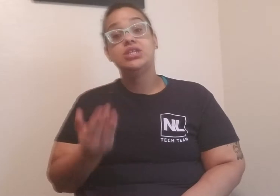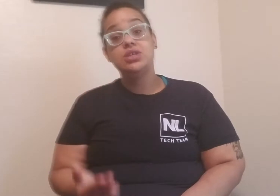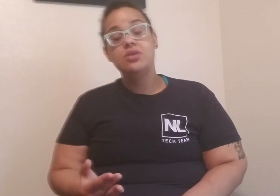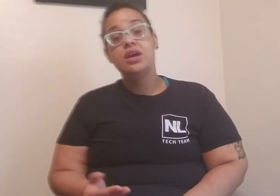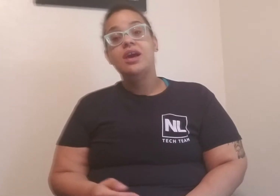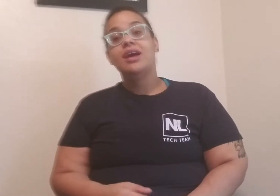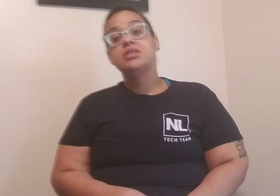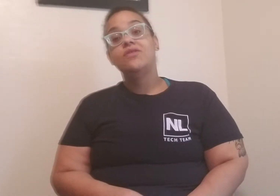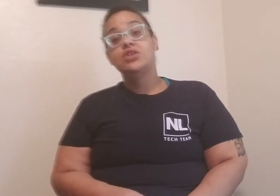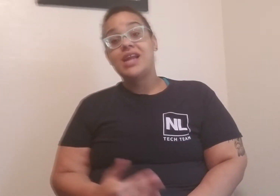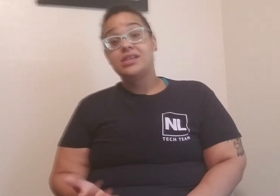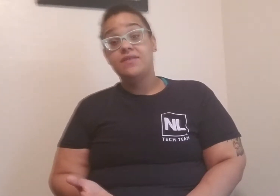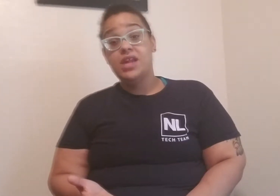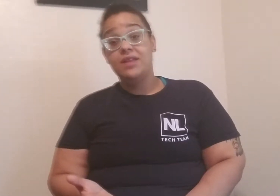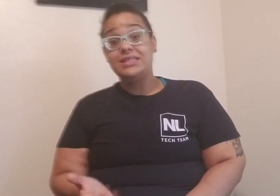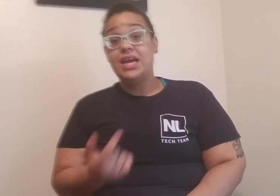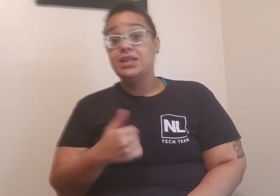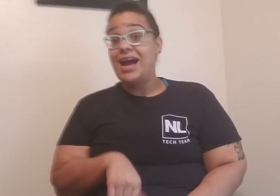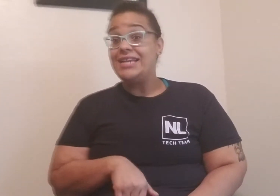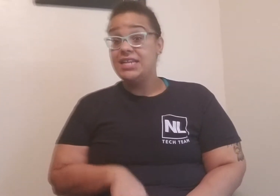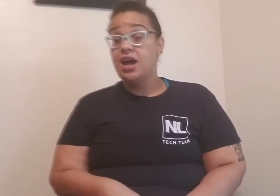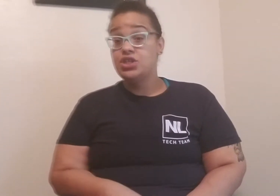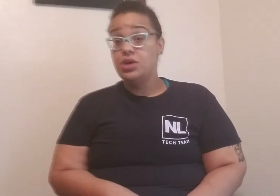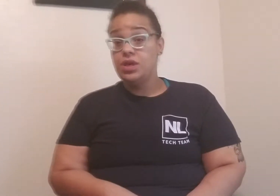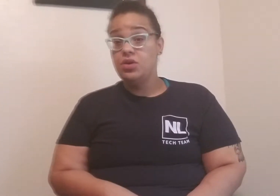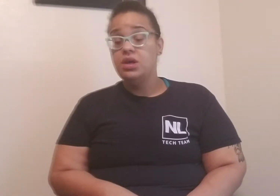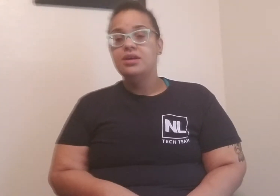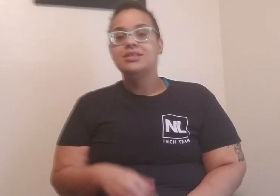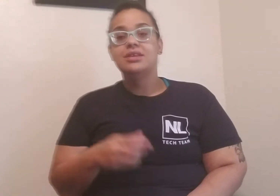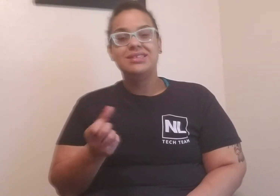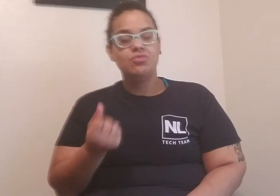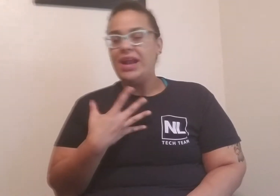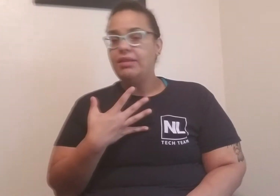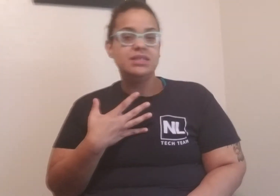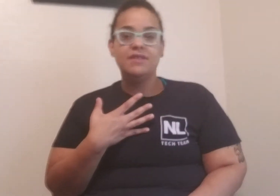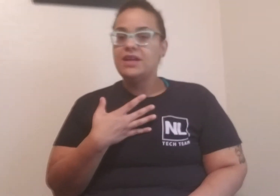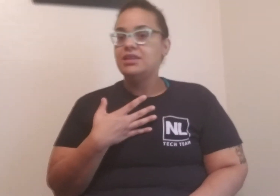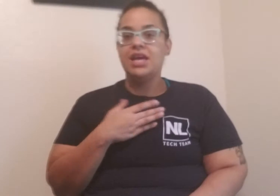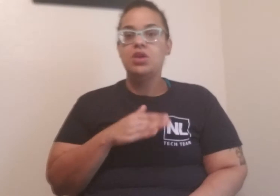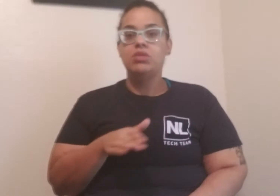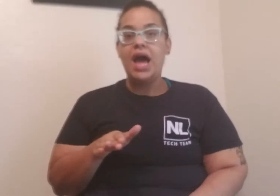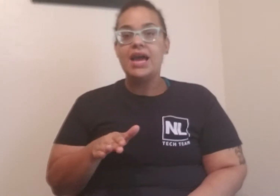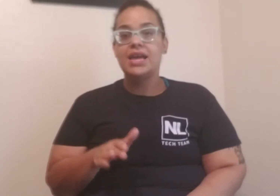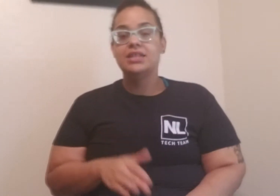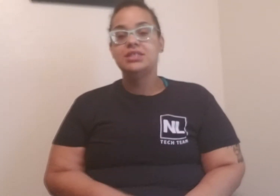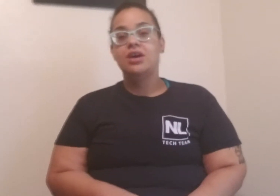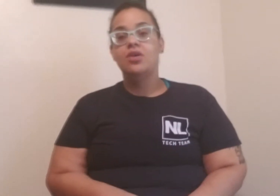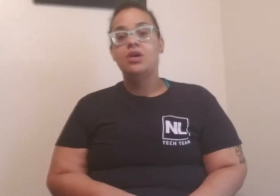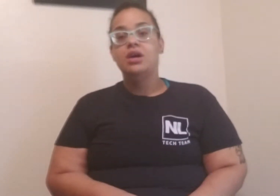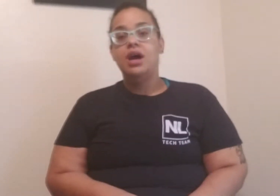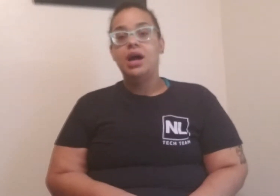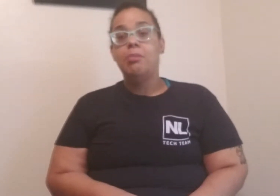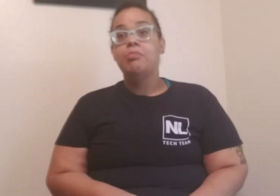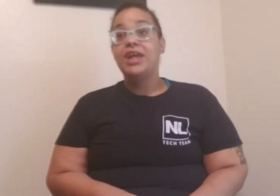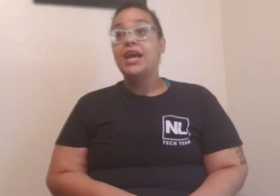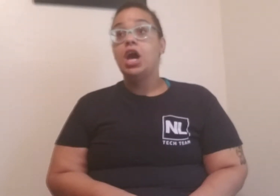do. And so if there's an activity in this that I did not show you, write a list of things that you like. And so then I can go